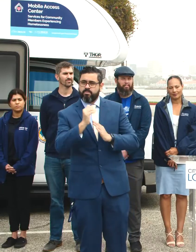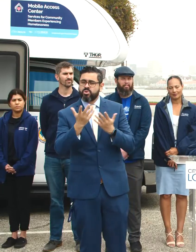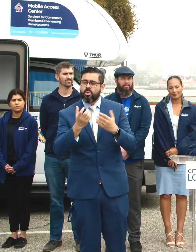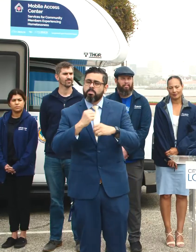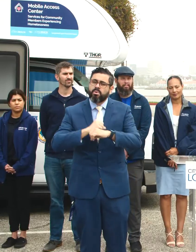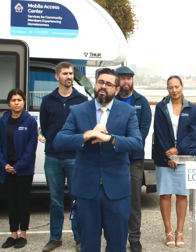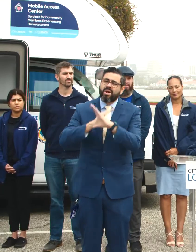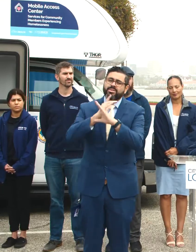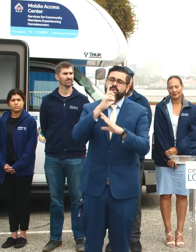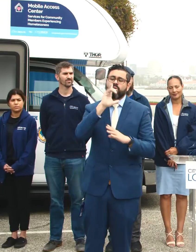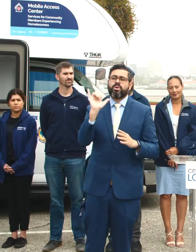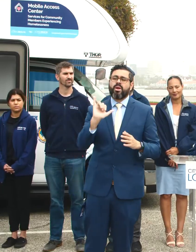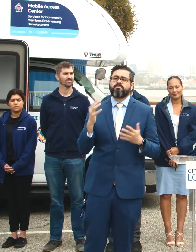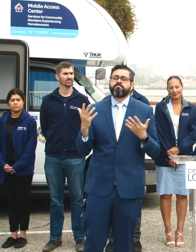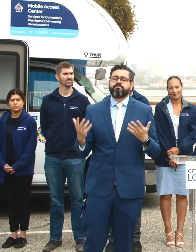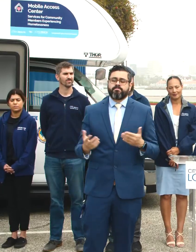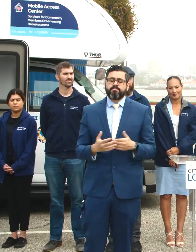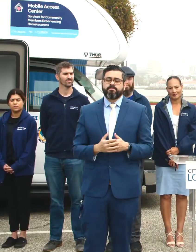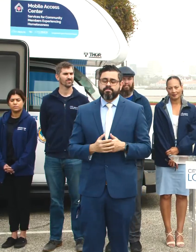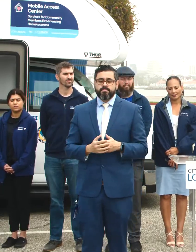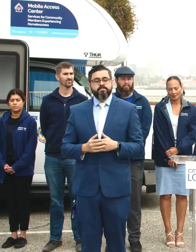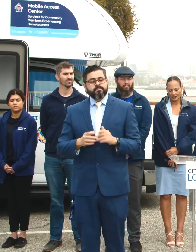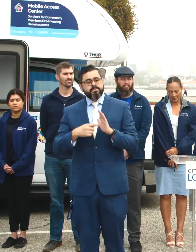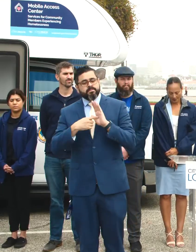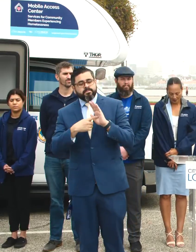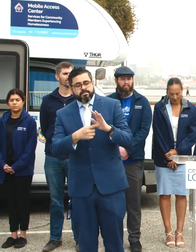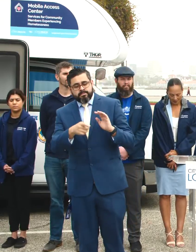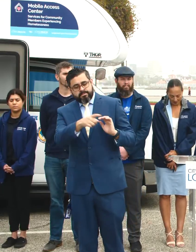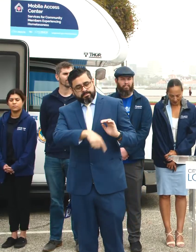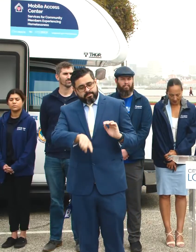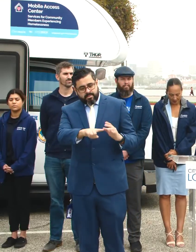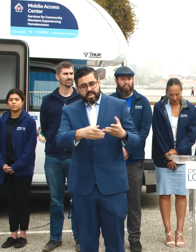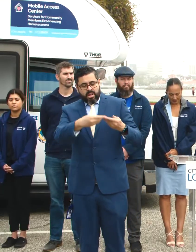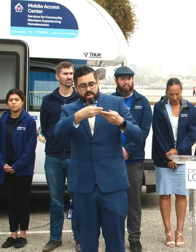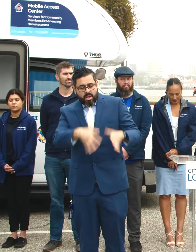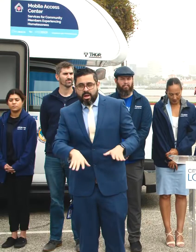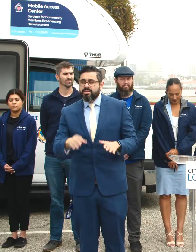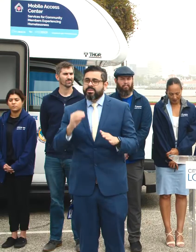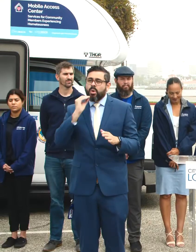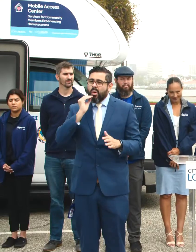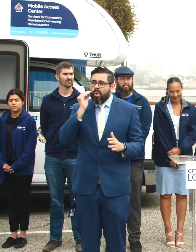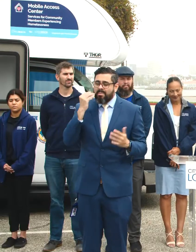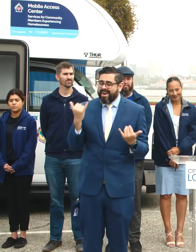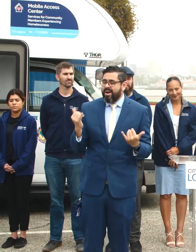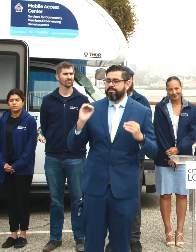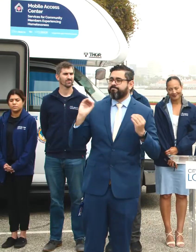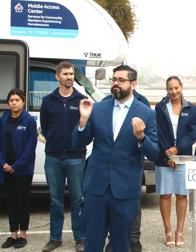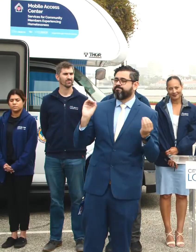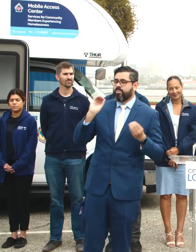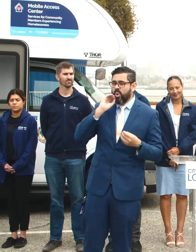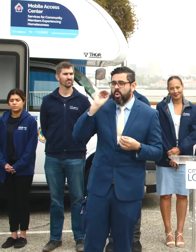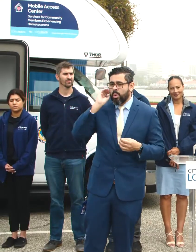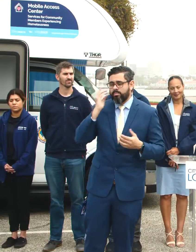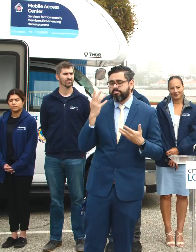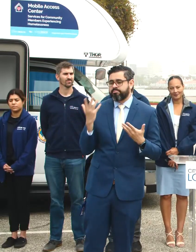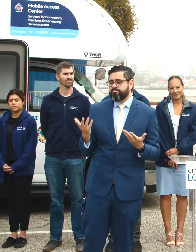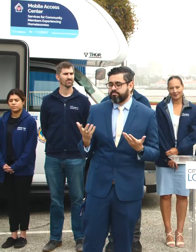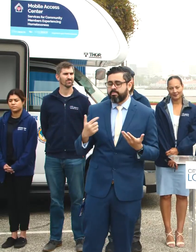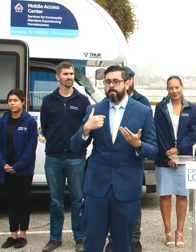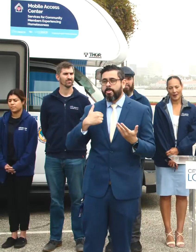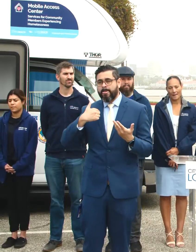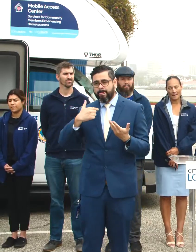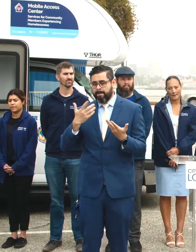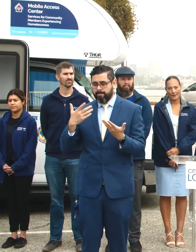prevention look like? Let's take a group of adults who have lost their housing for the first time. What does it look like for them? It looks like